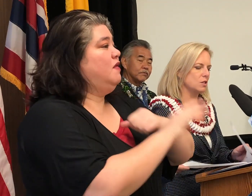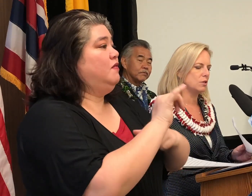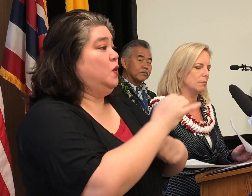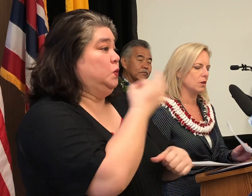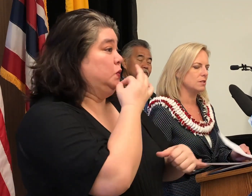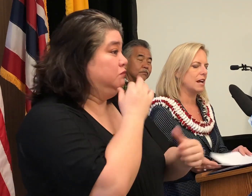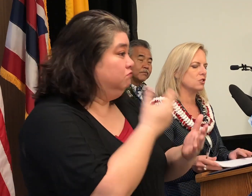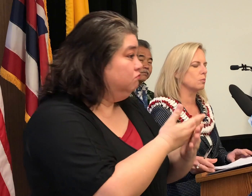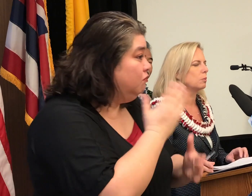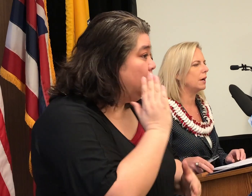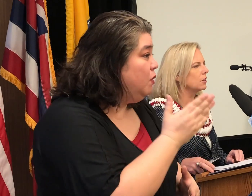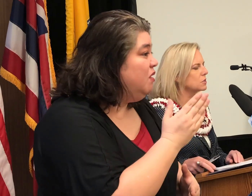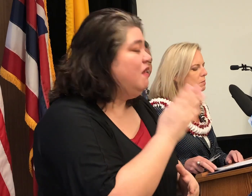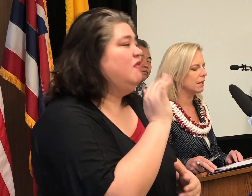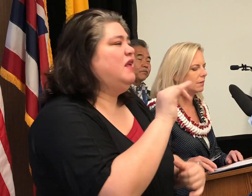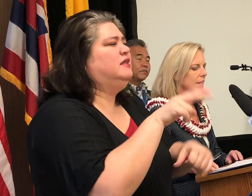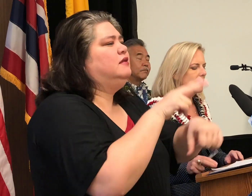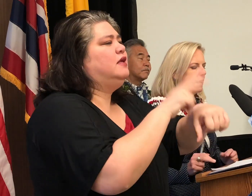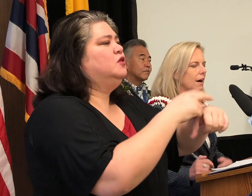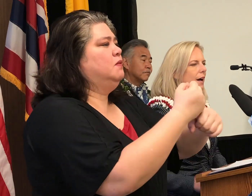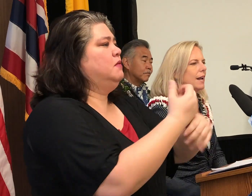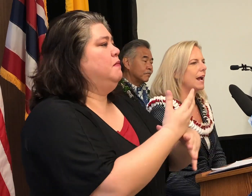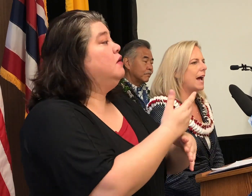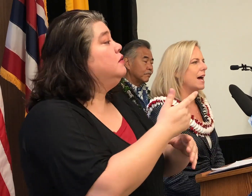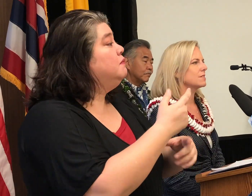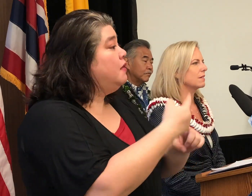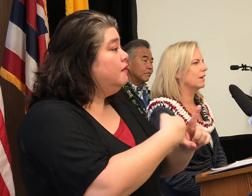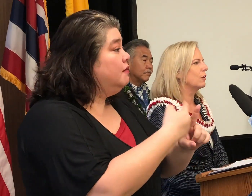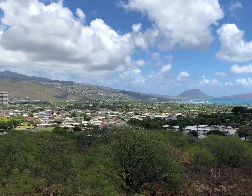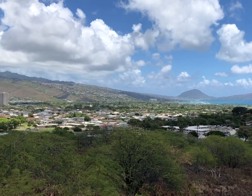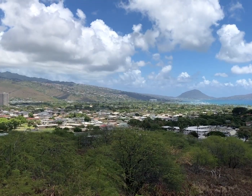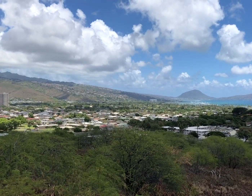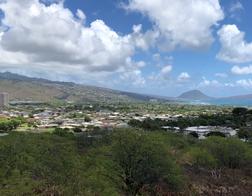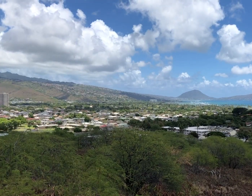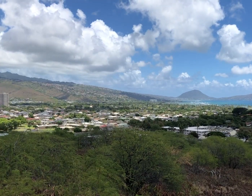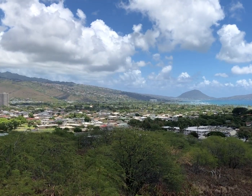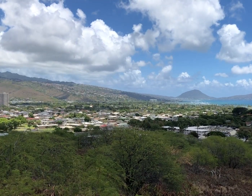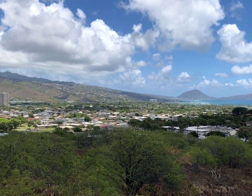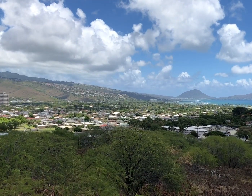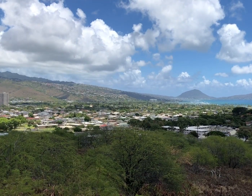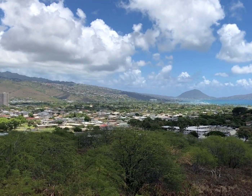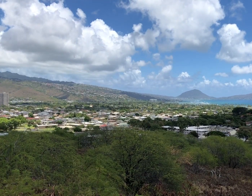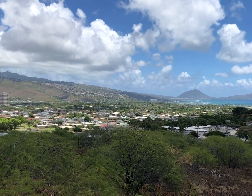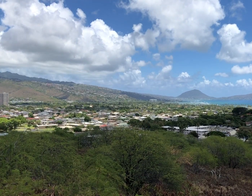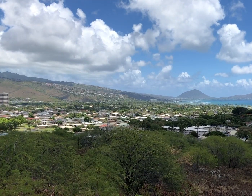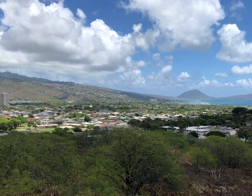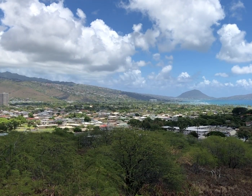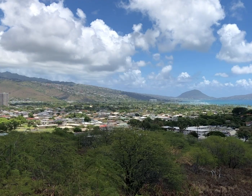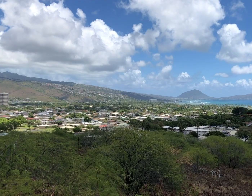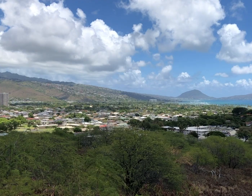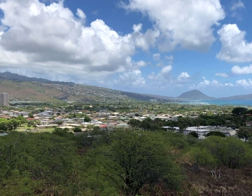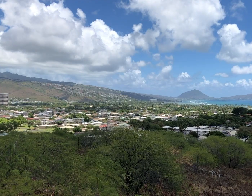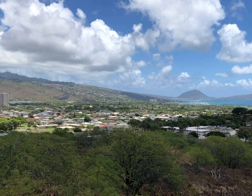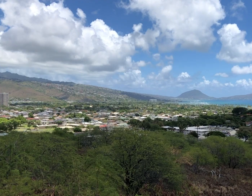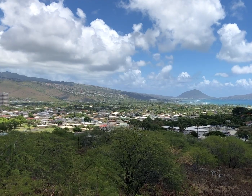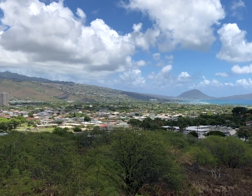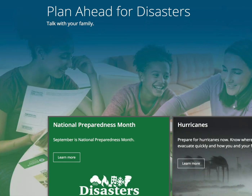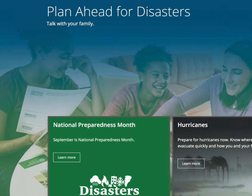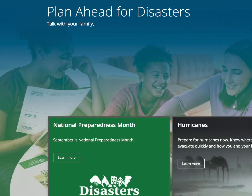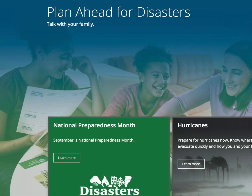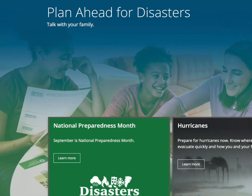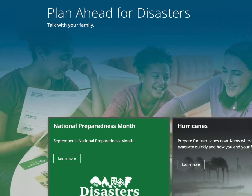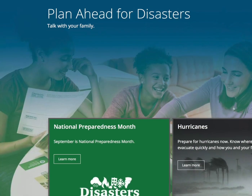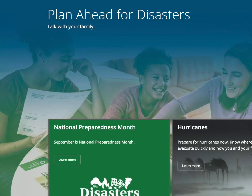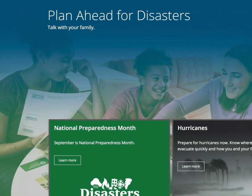us September is National Preparedness Month and I ask viewers everywhere and citizens of Hawaii and throughout the United States